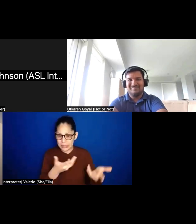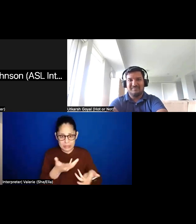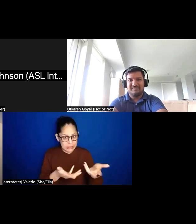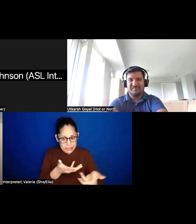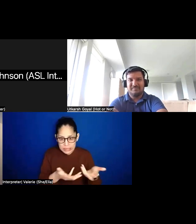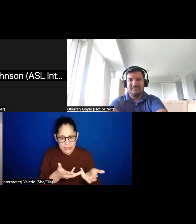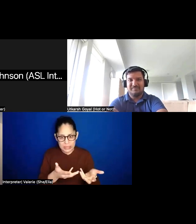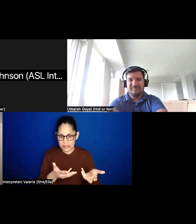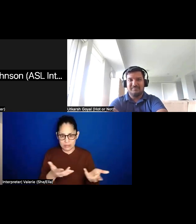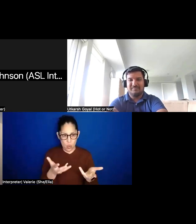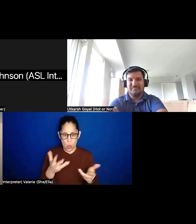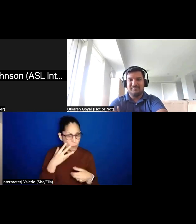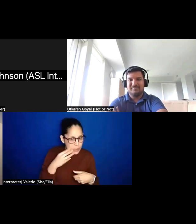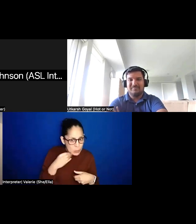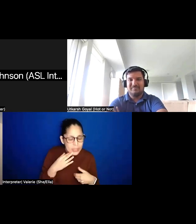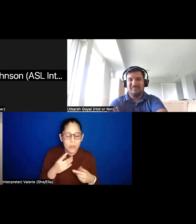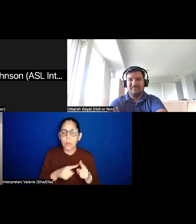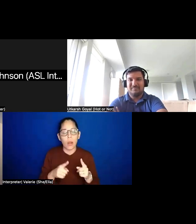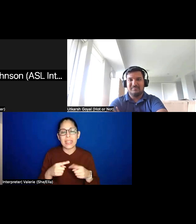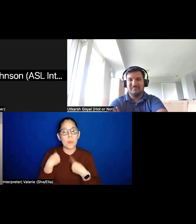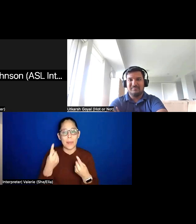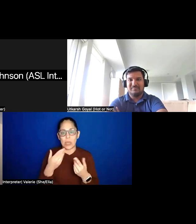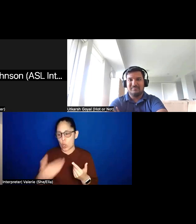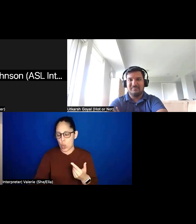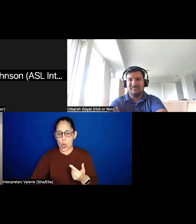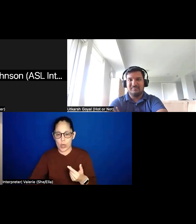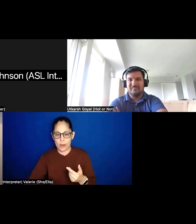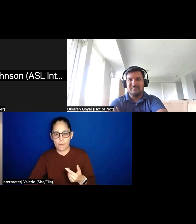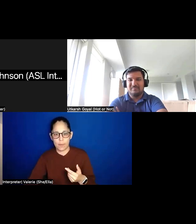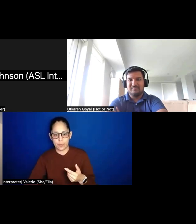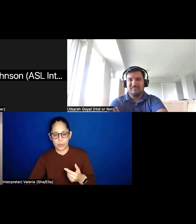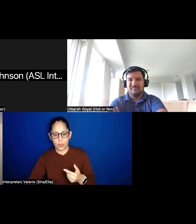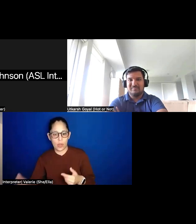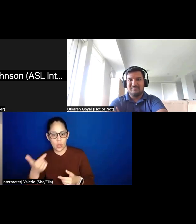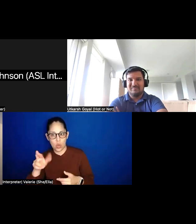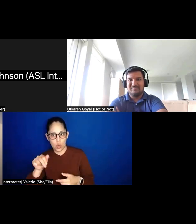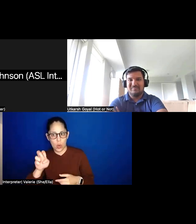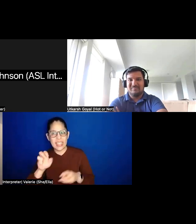what it was going to be like, but it's been really good. So yeah, that's amazing. I didn't realize you were the first.